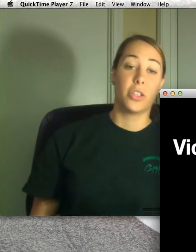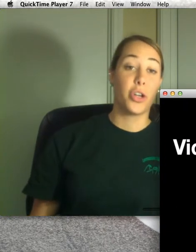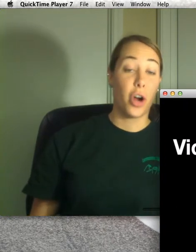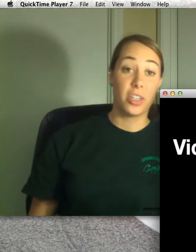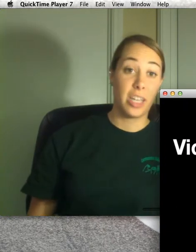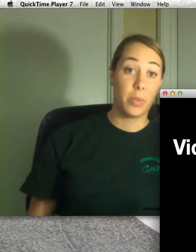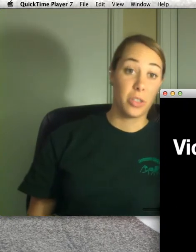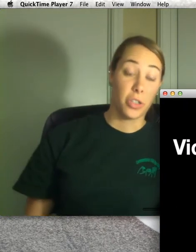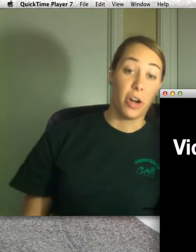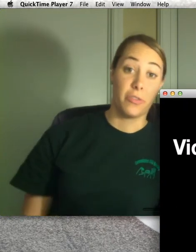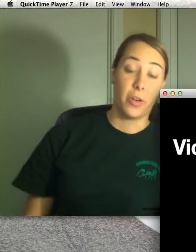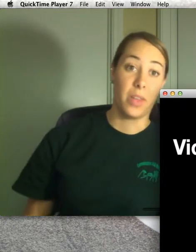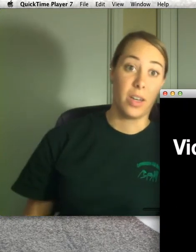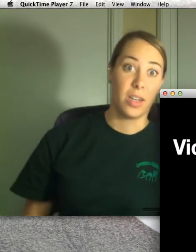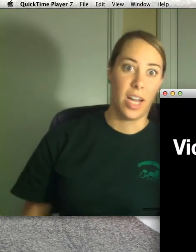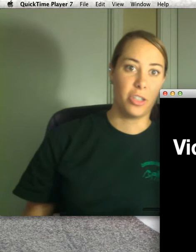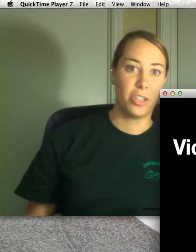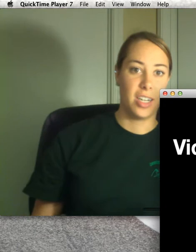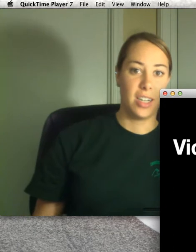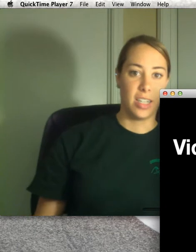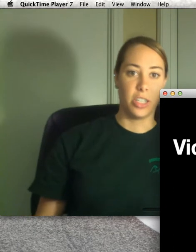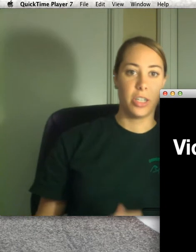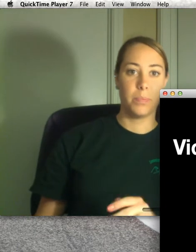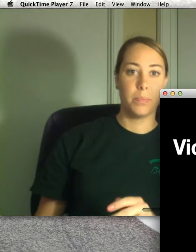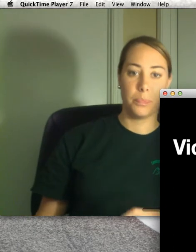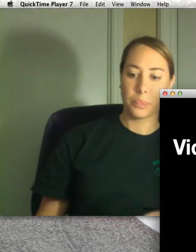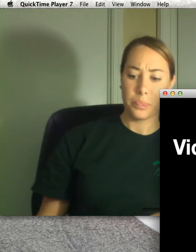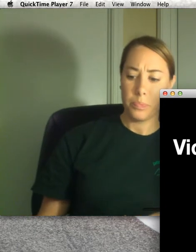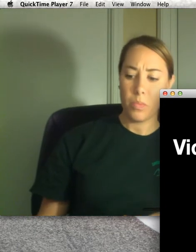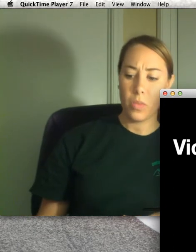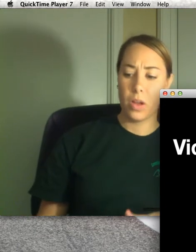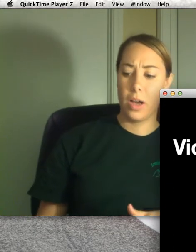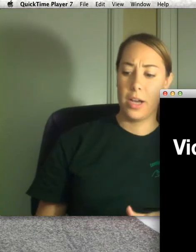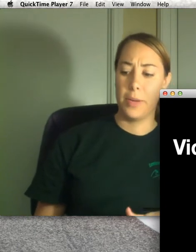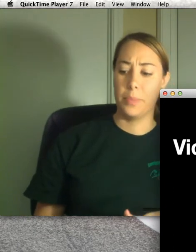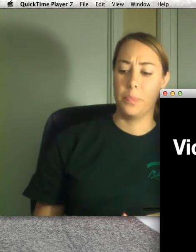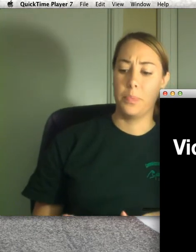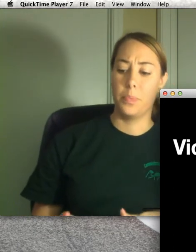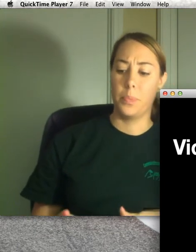So your car is able to start from the hydrogen ignition